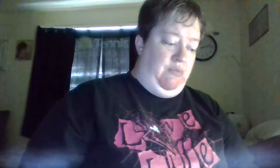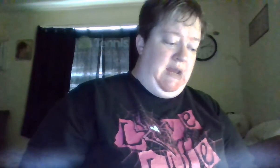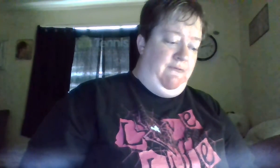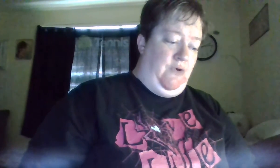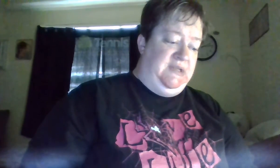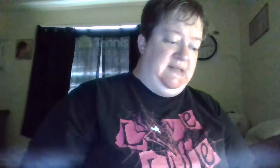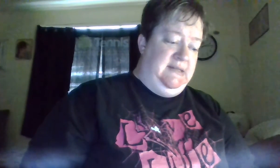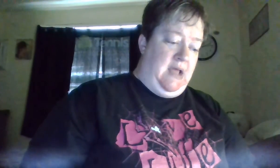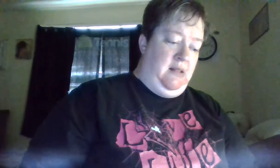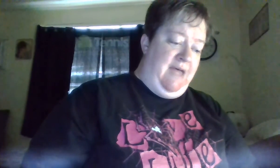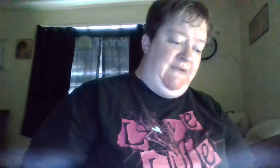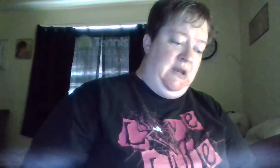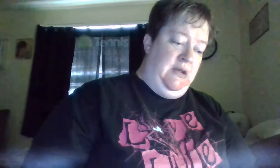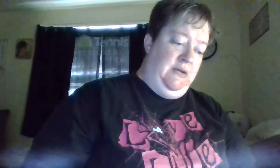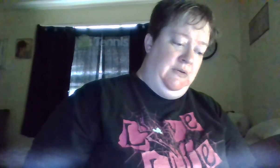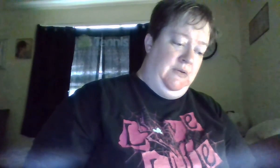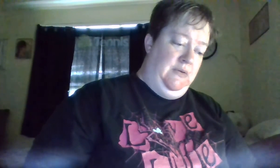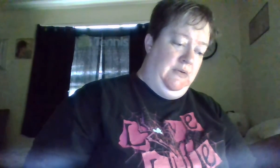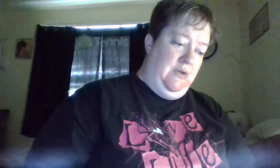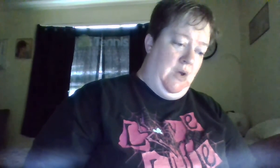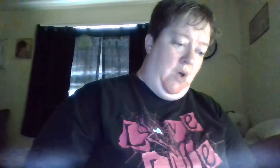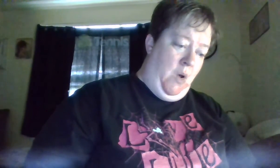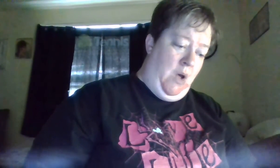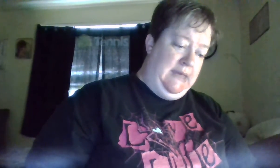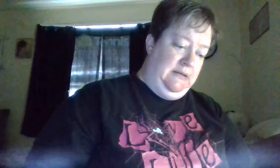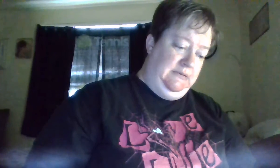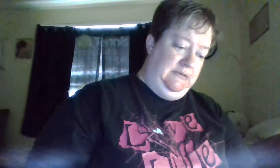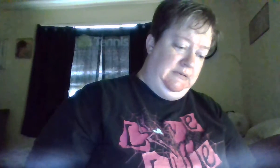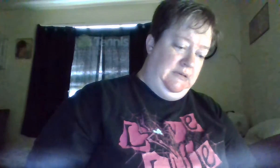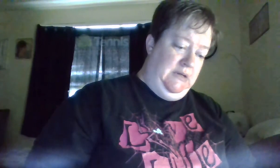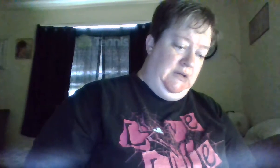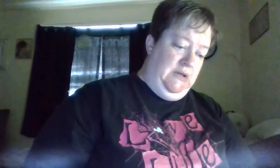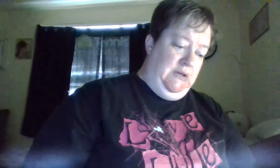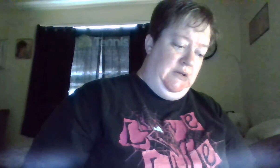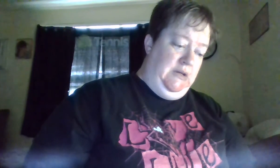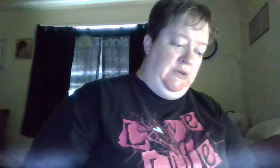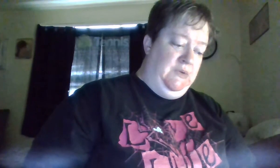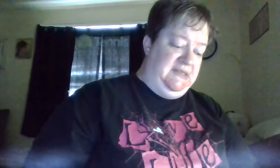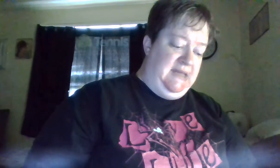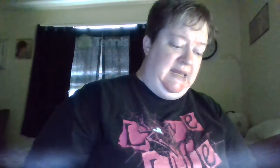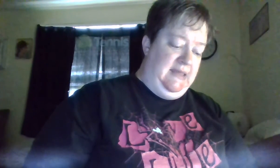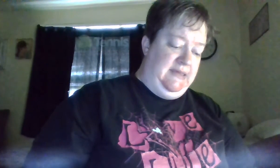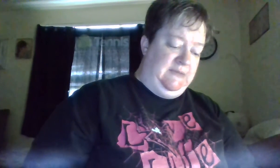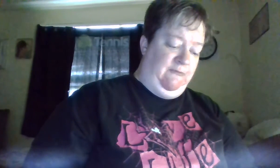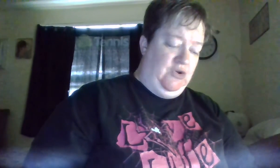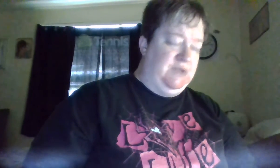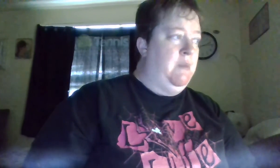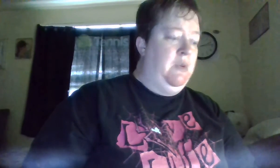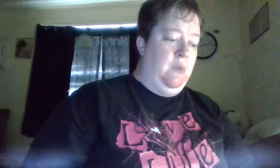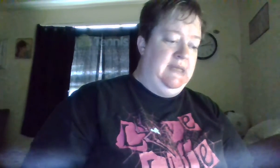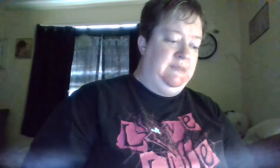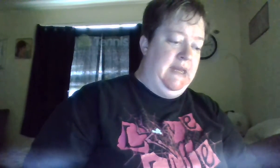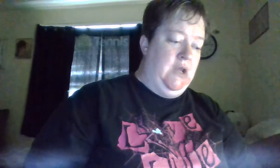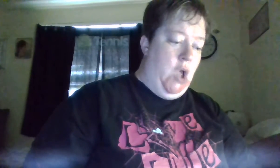if you read verses 11 on, you'll see this first moment when he's being